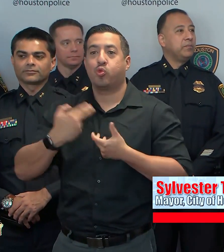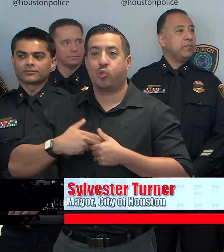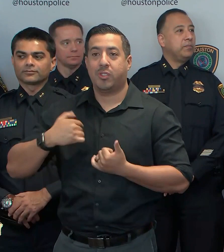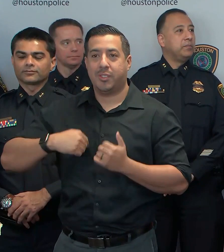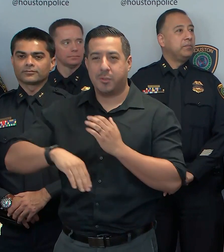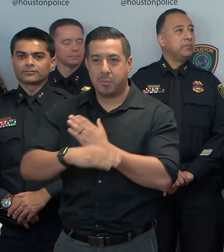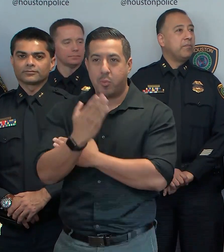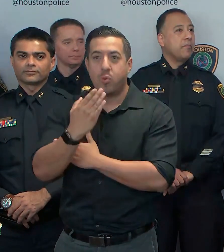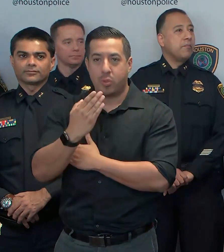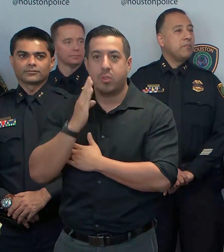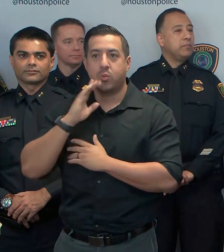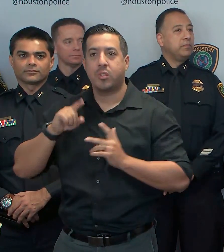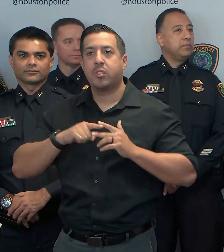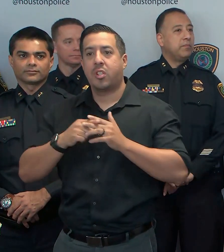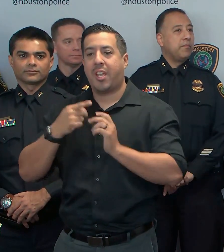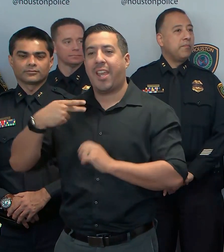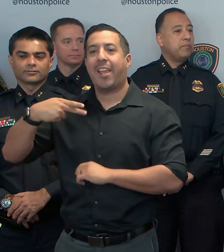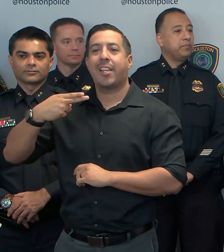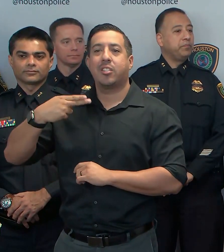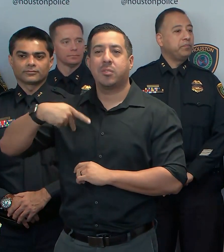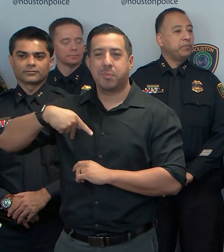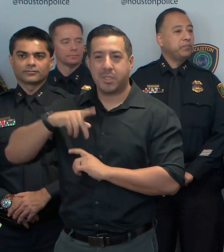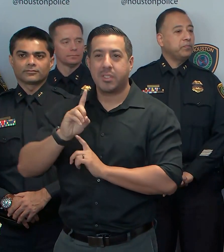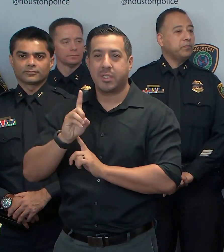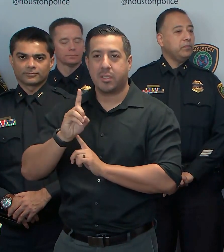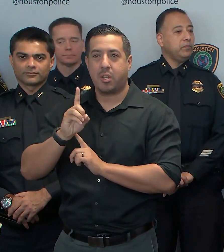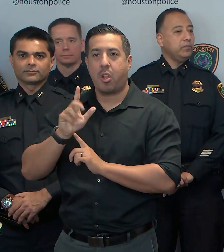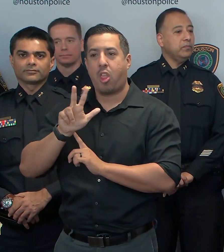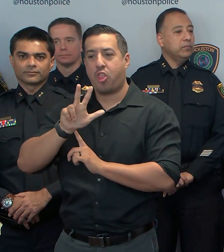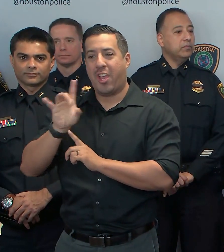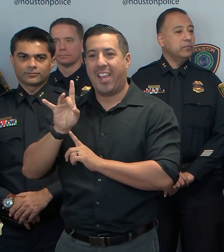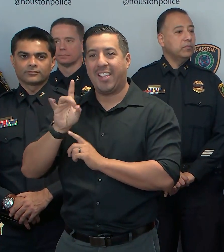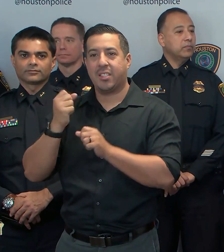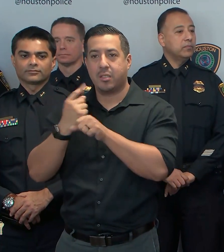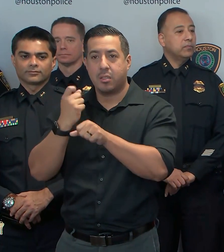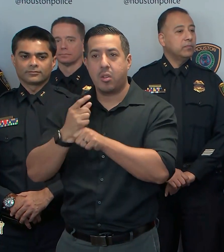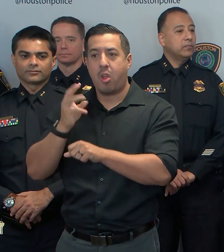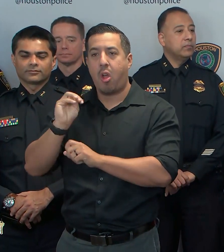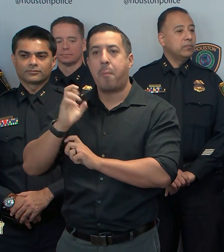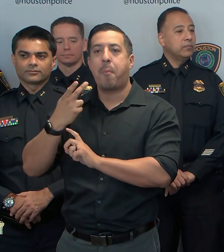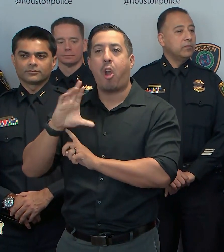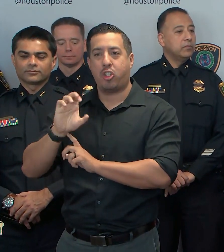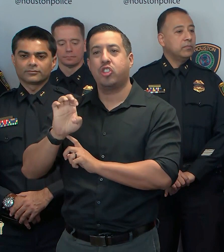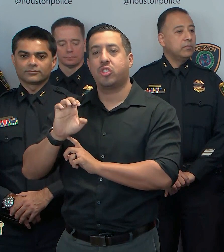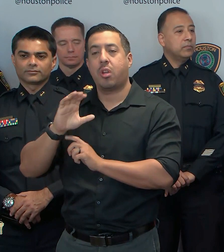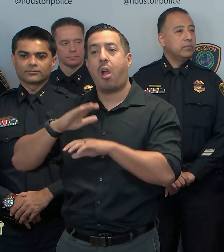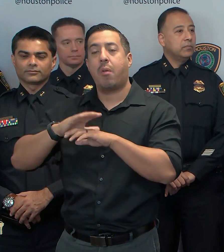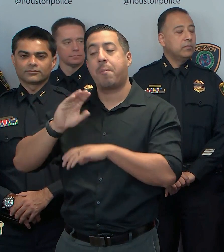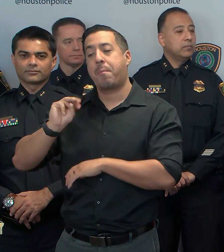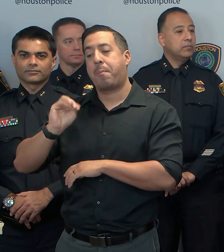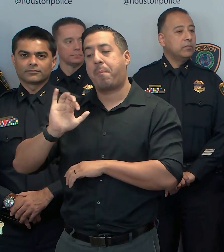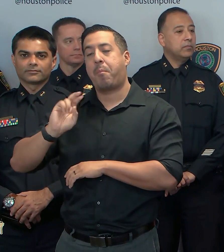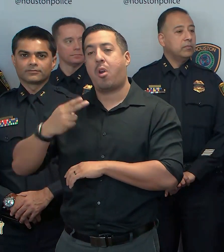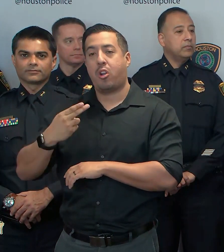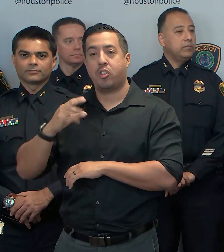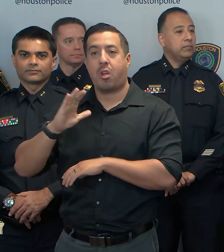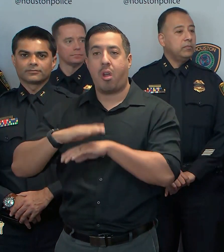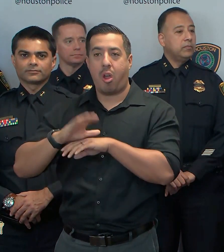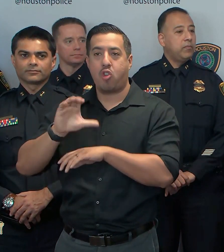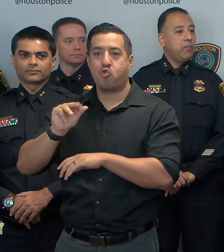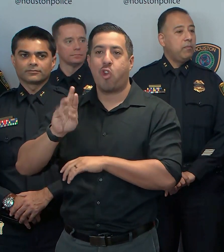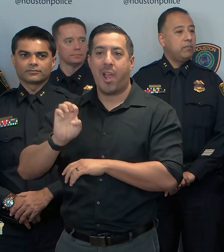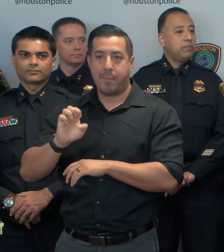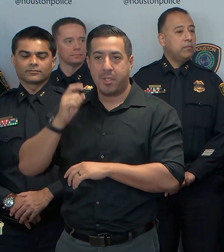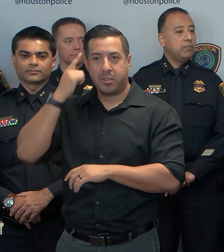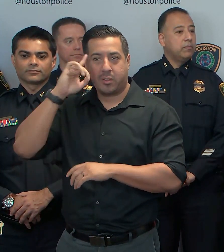morning as we kick off HPD's 38th annual March on Crime initiative and discuss some special challenges